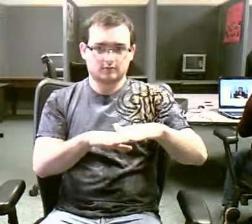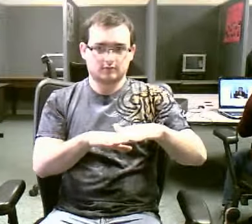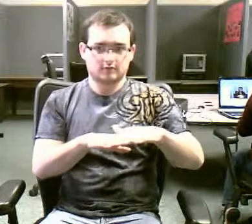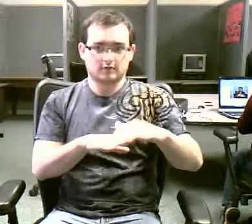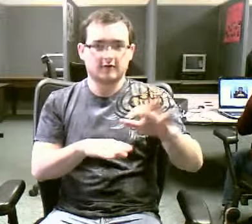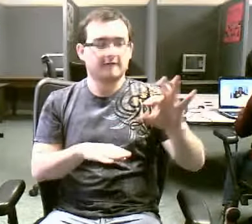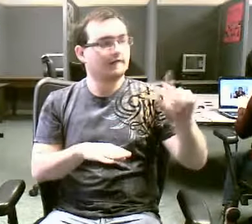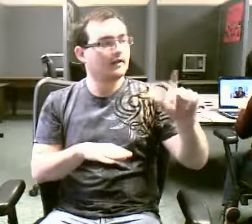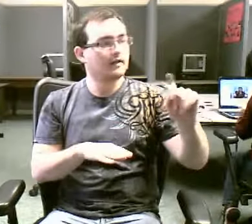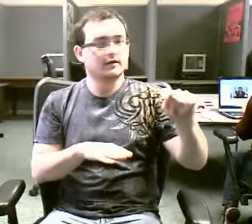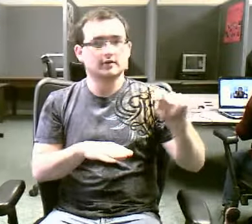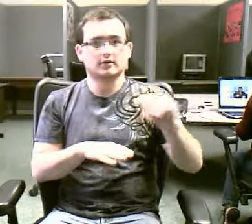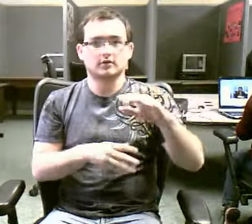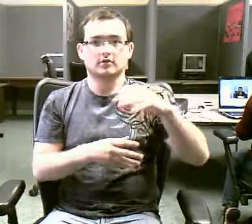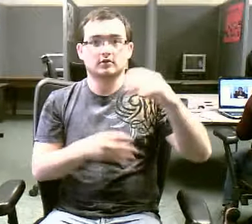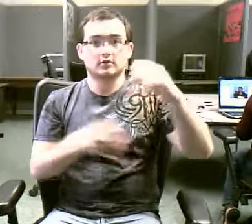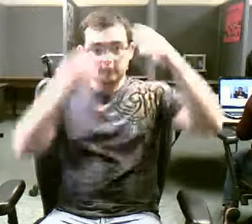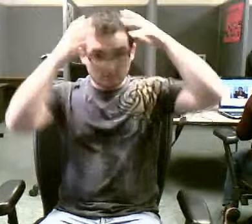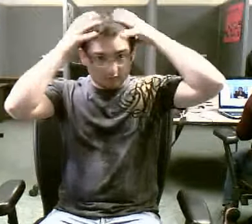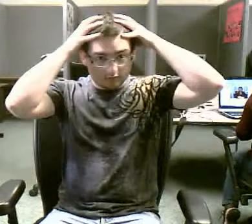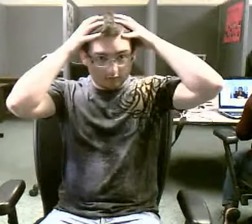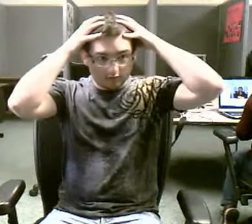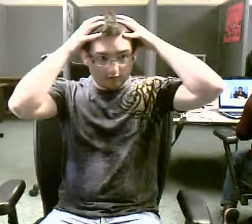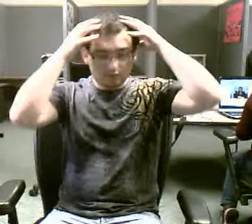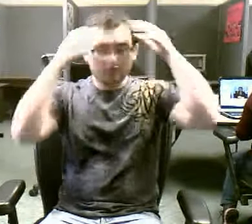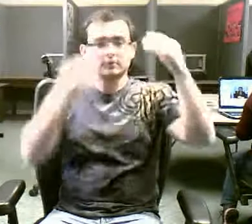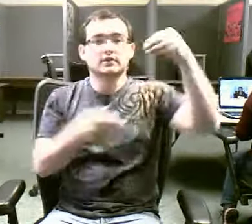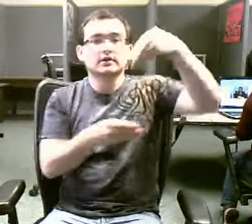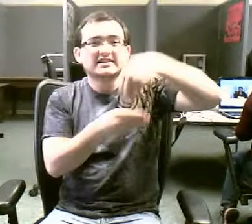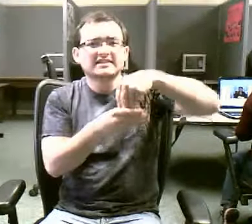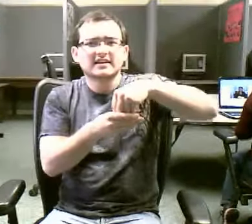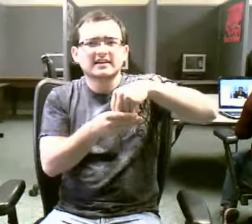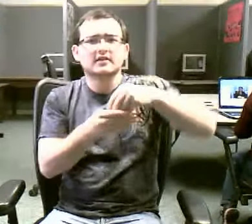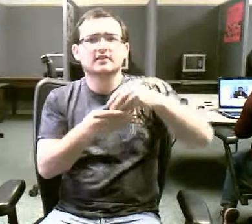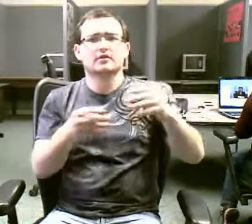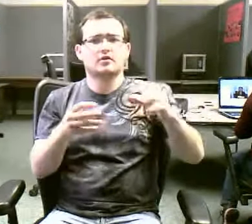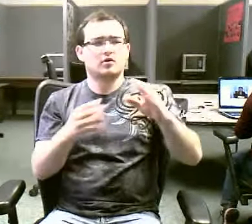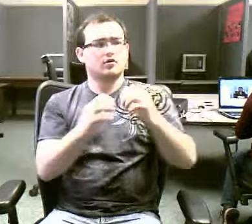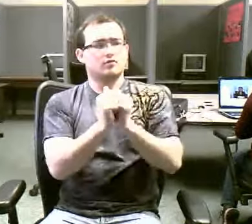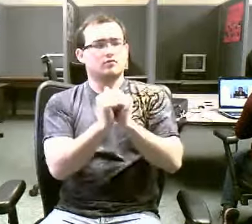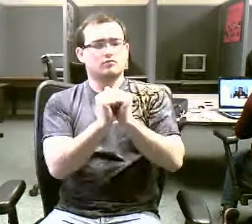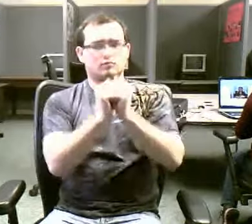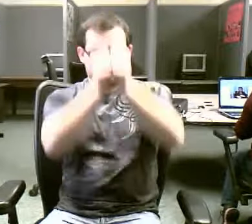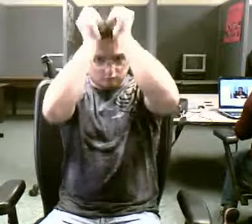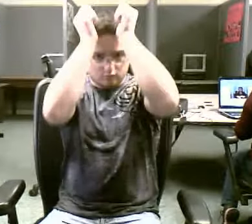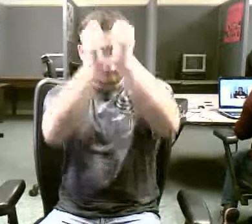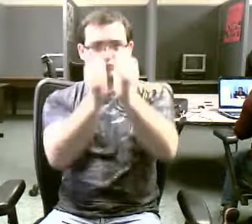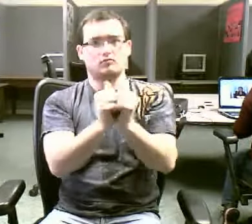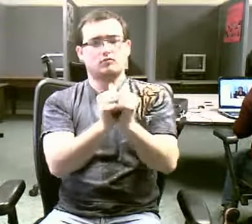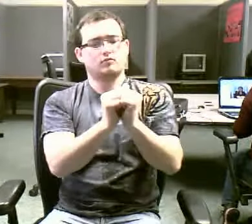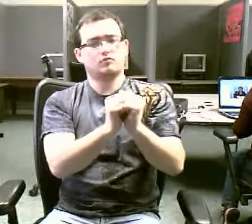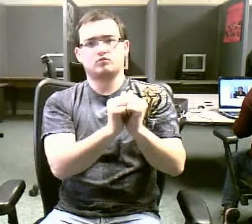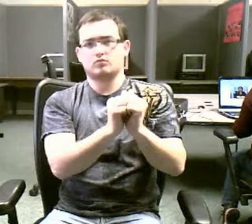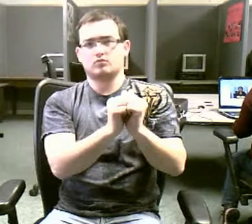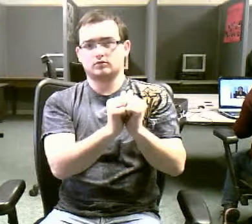brain. The base of the skull consists of an opening through which